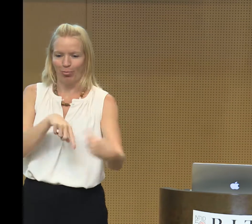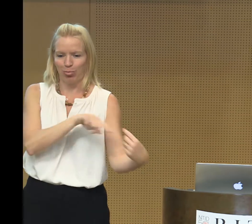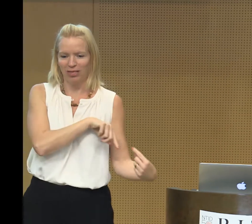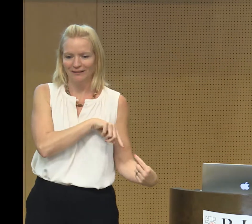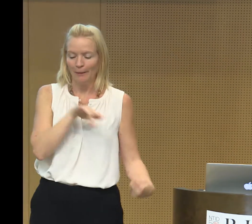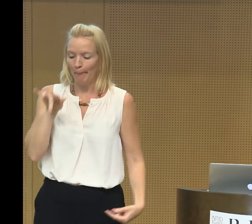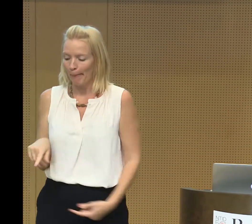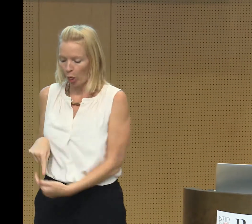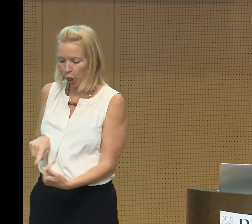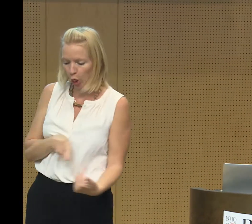reverse.